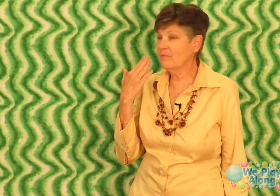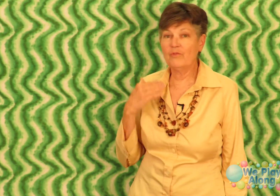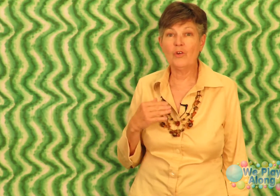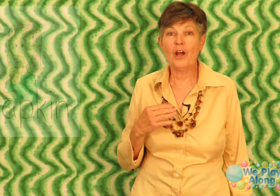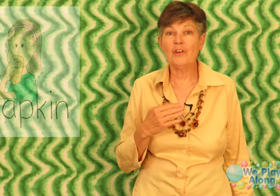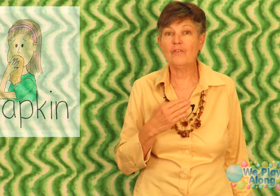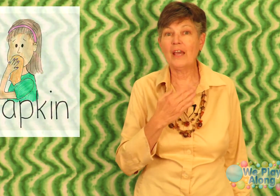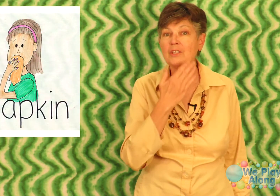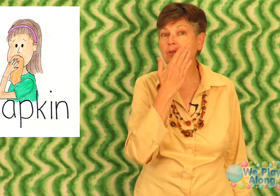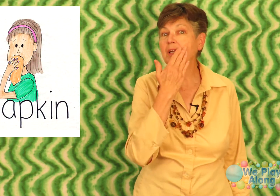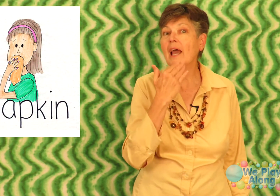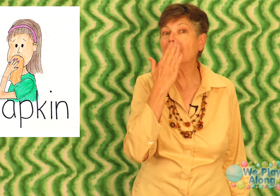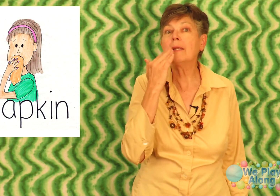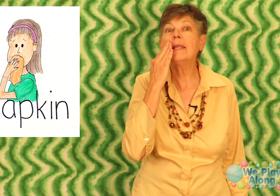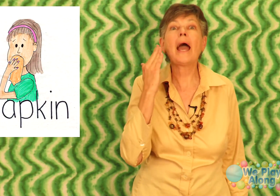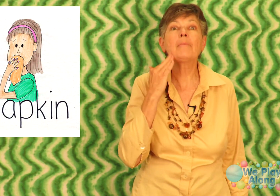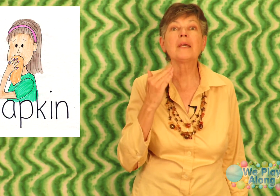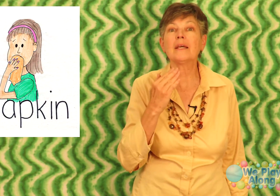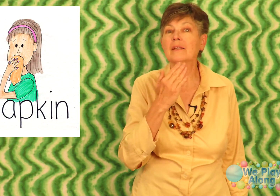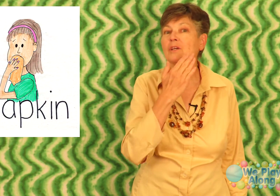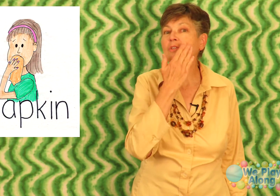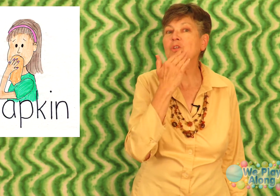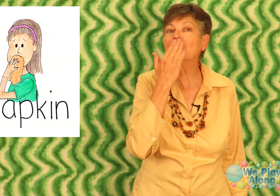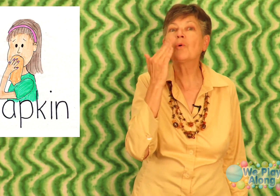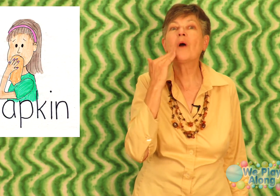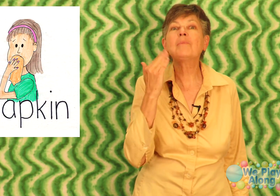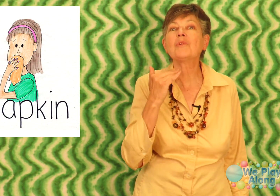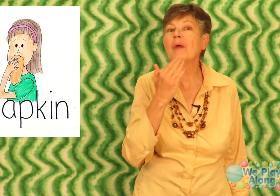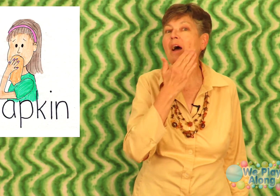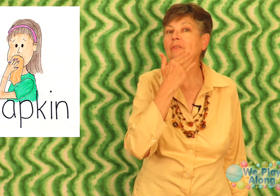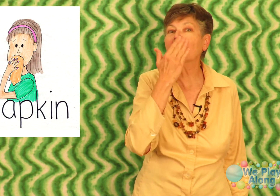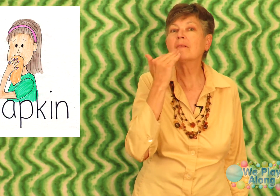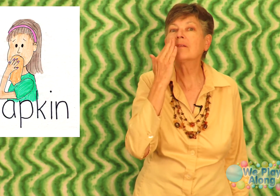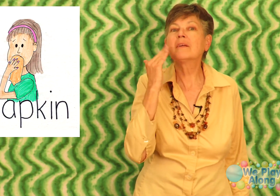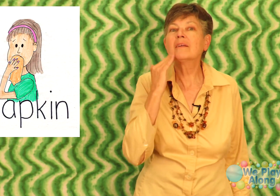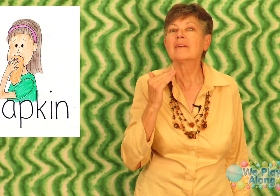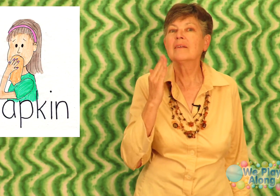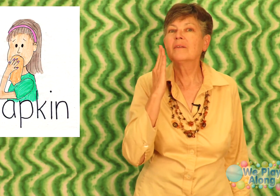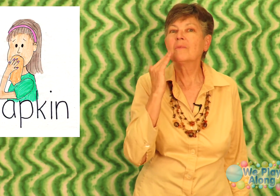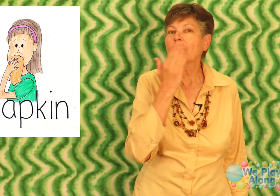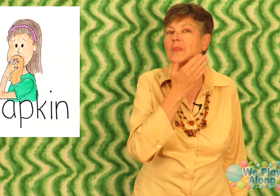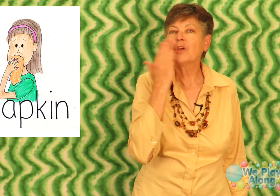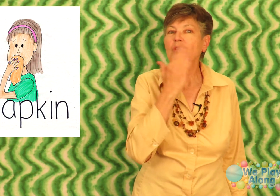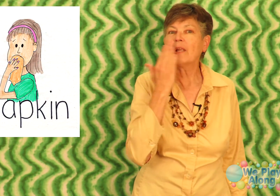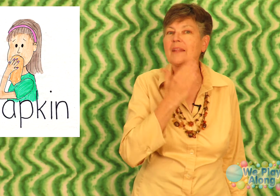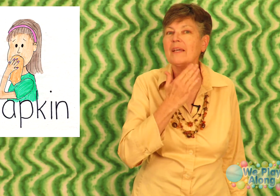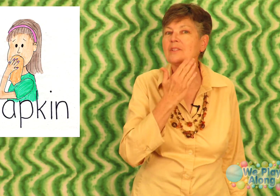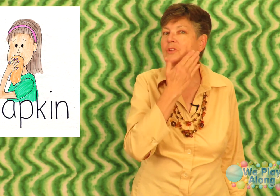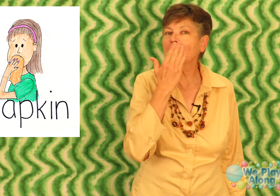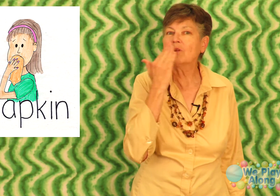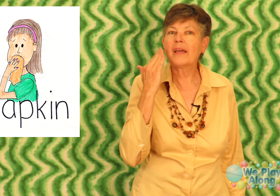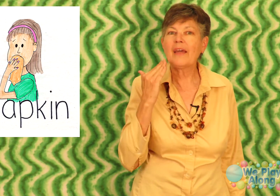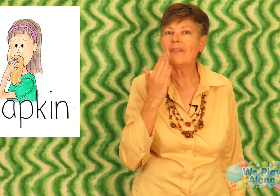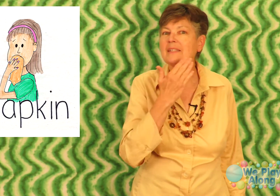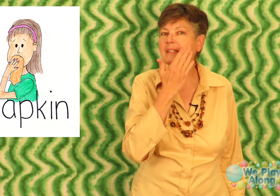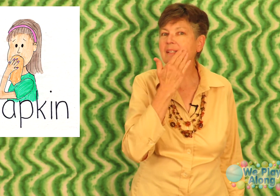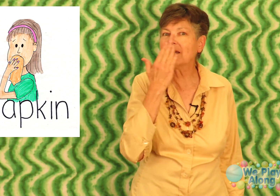food on your face, you need to have a napkin. So you're going to wipe your mouth. You can do it like this or you can do it like that. This is a sign